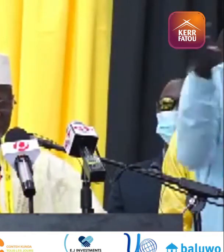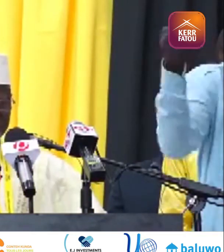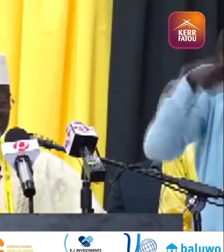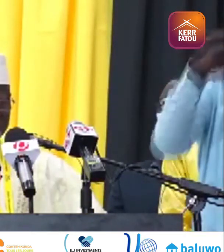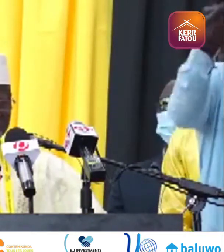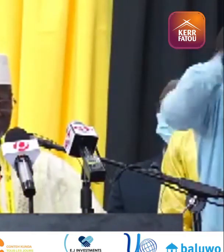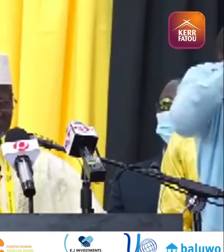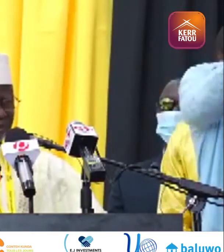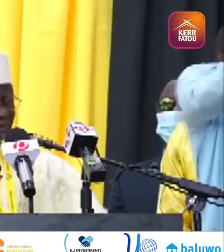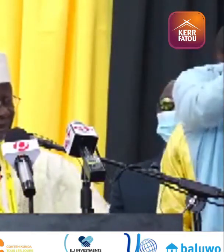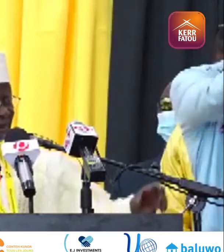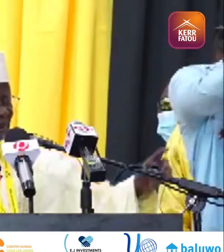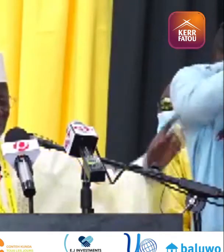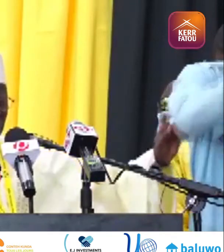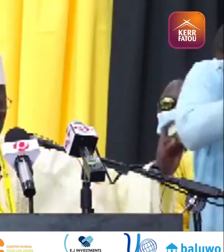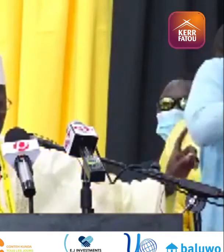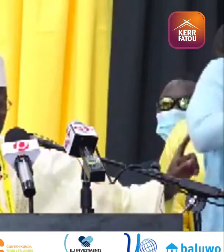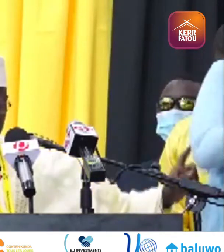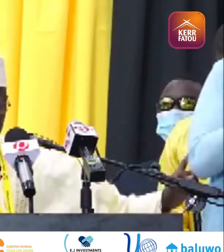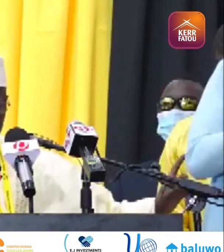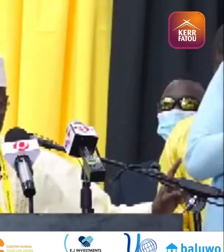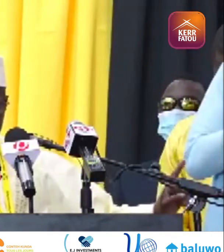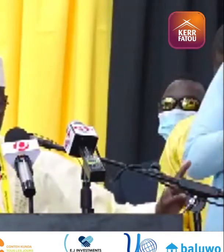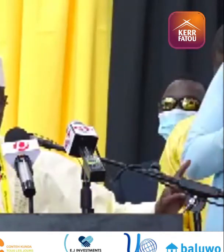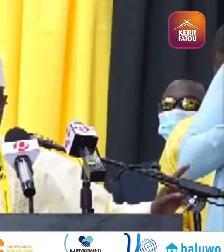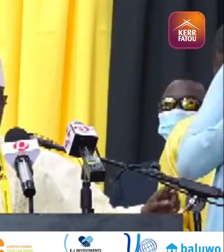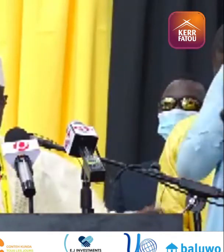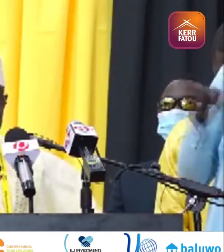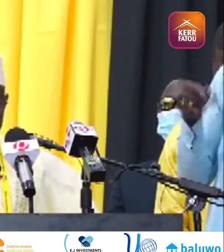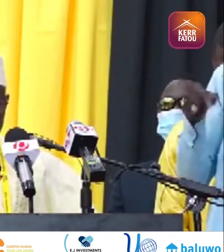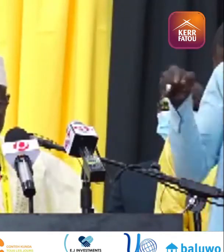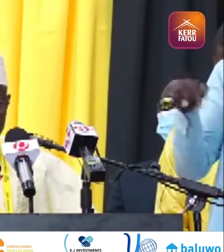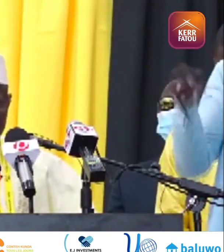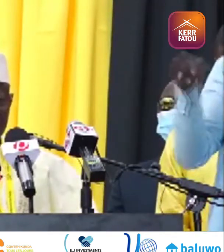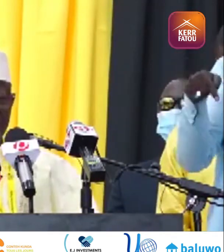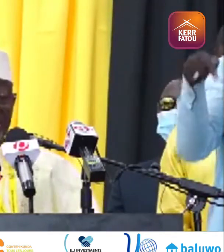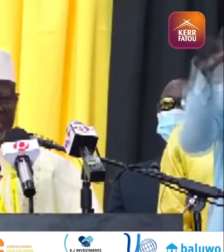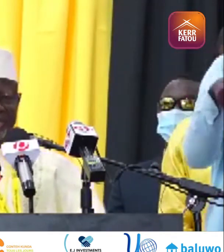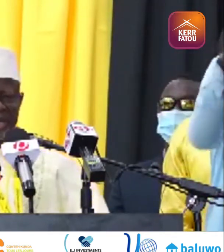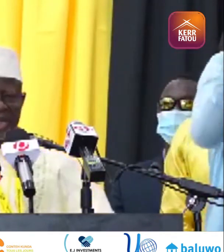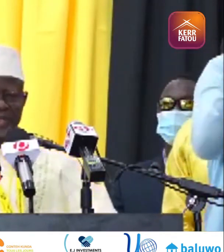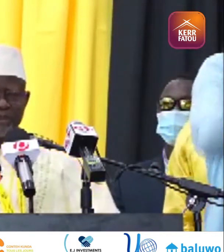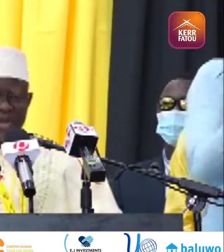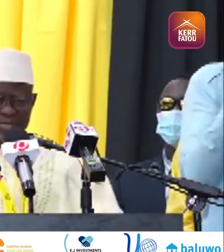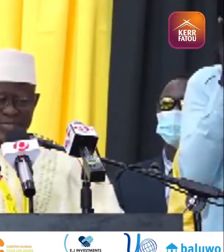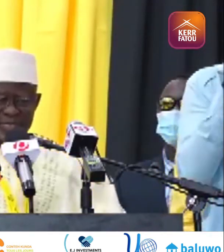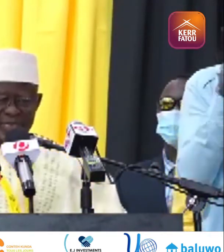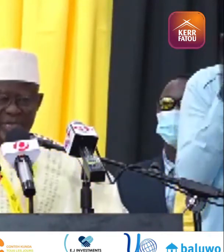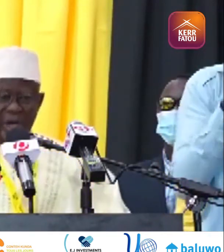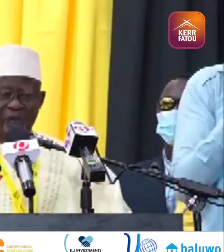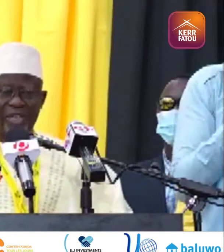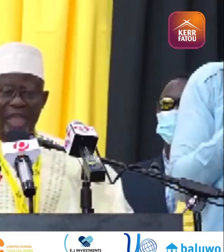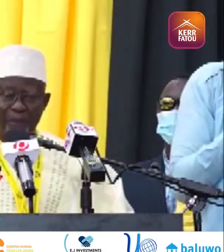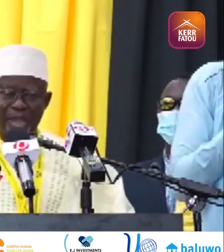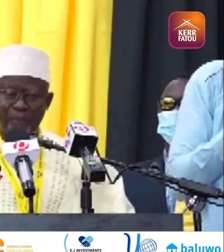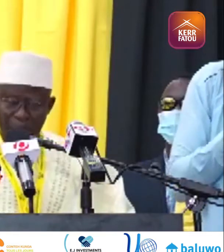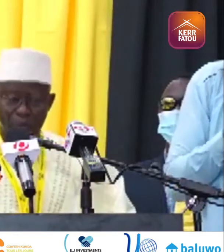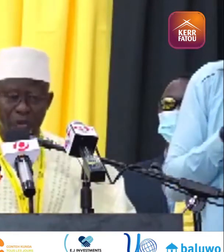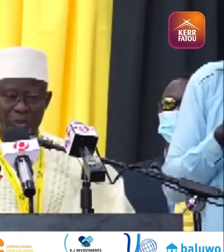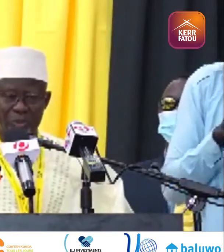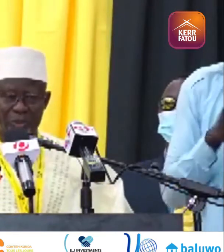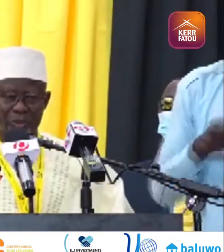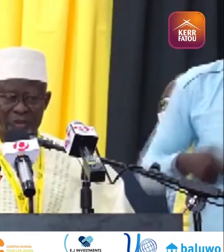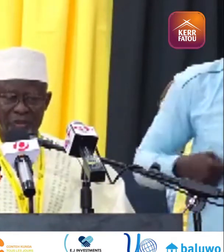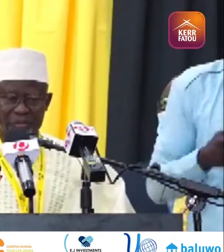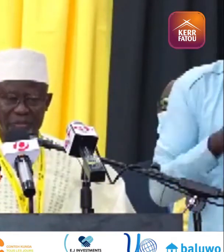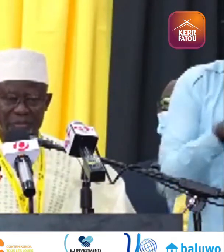Kantora to Khartoum, at the expense of the Gambian